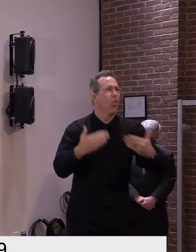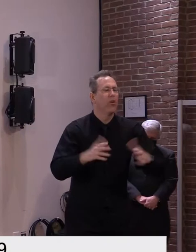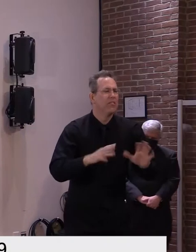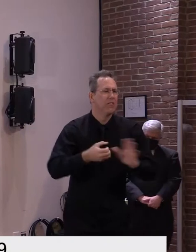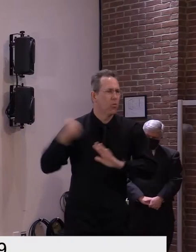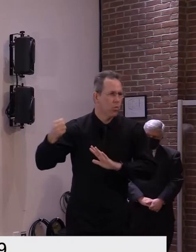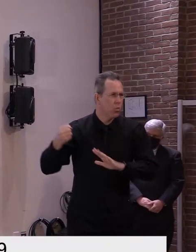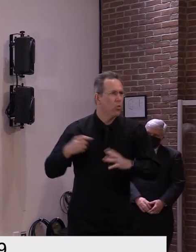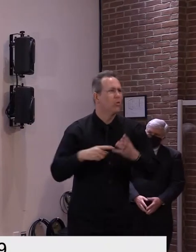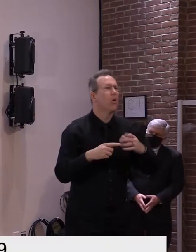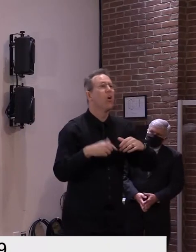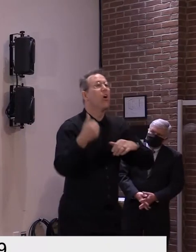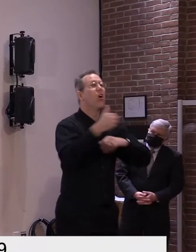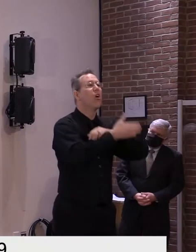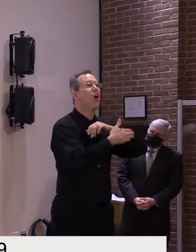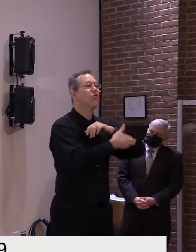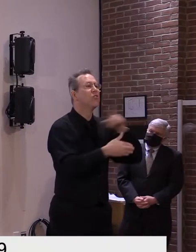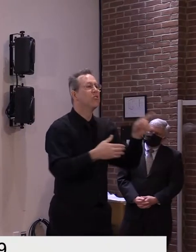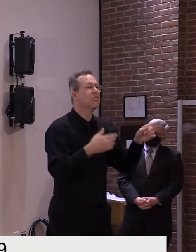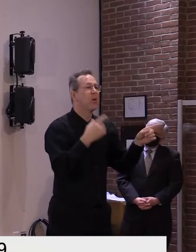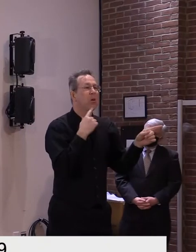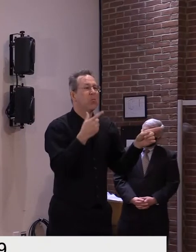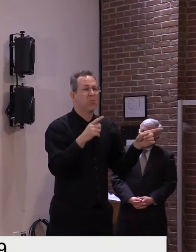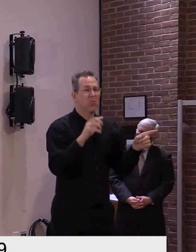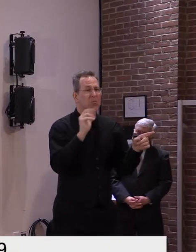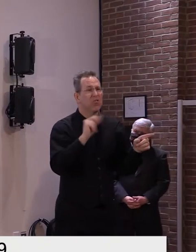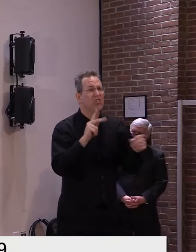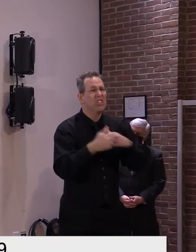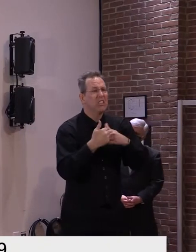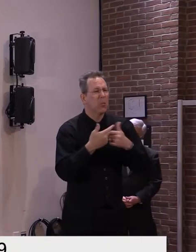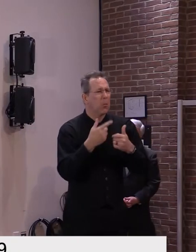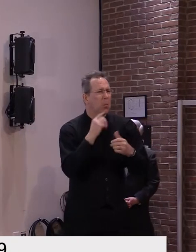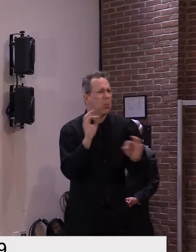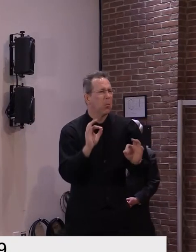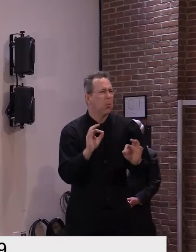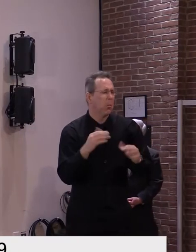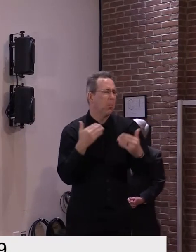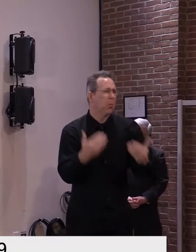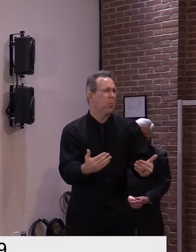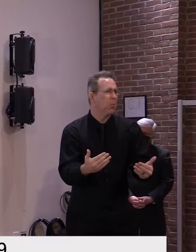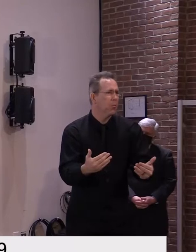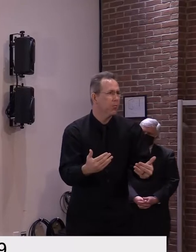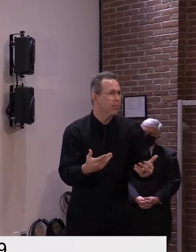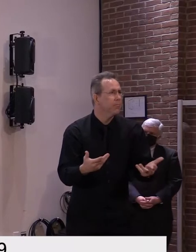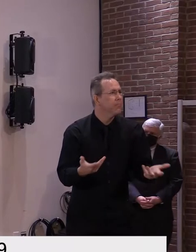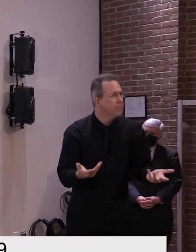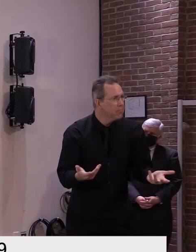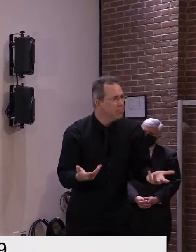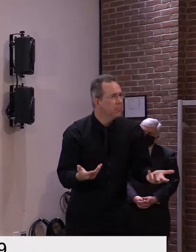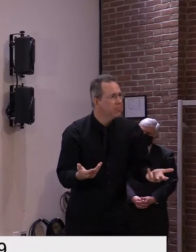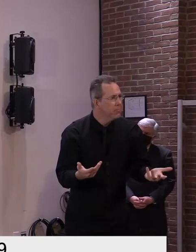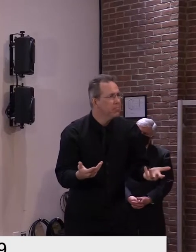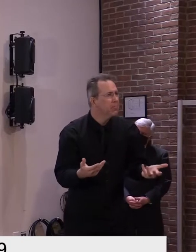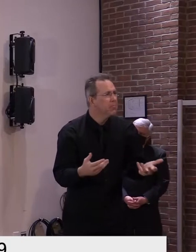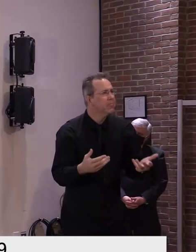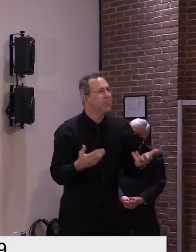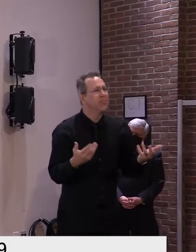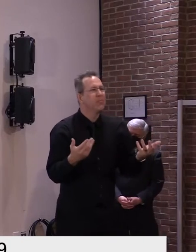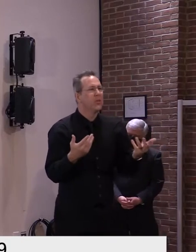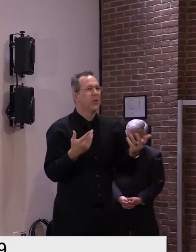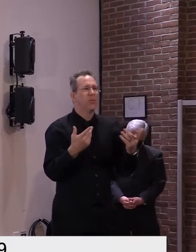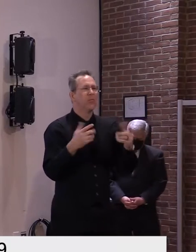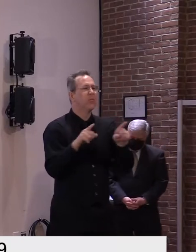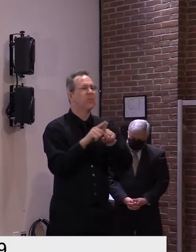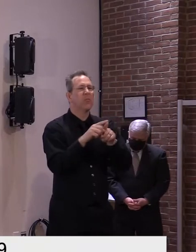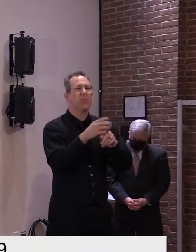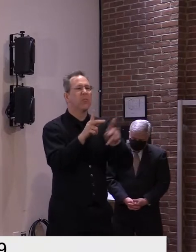no difference in the rate of people who are vaccinated getting blood clots than there is in the general population for